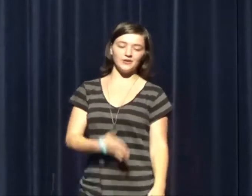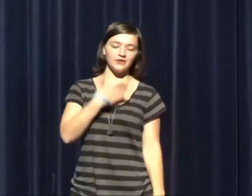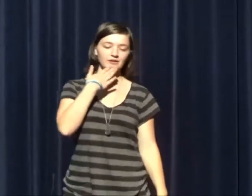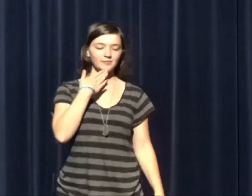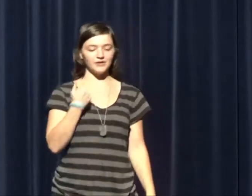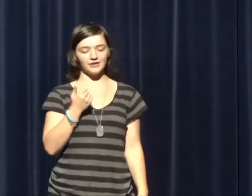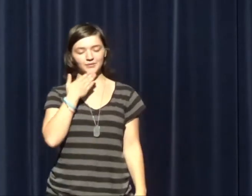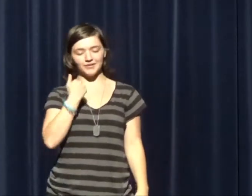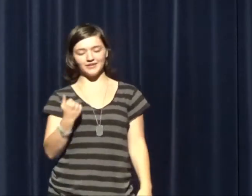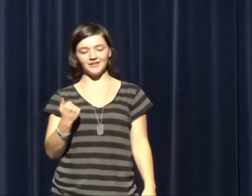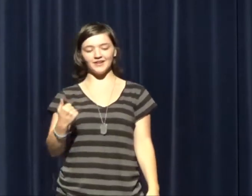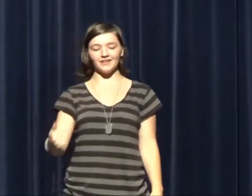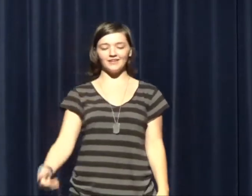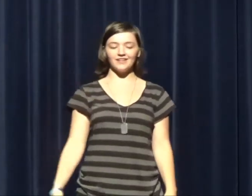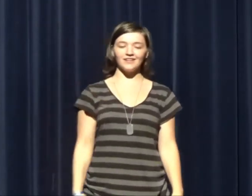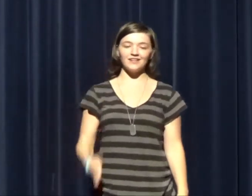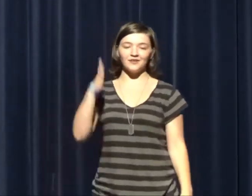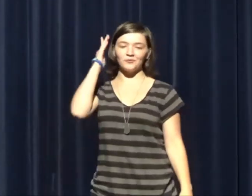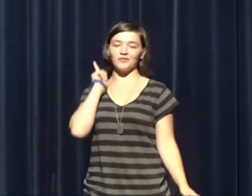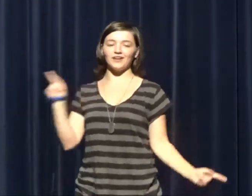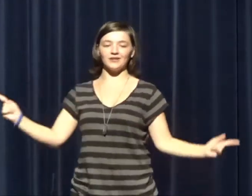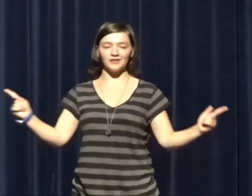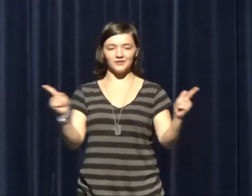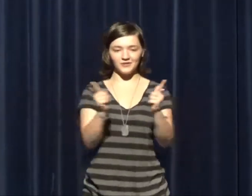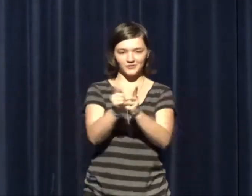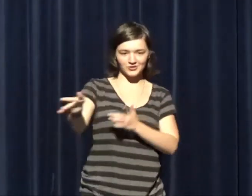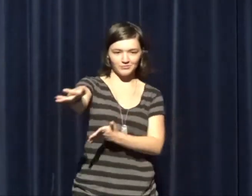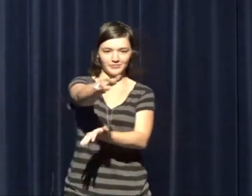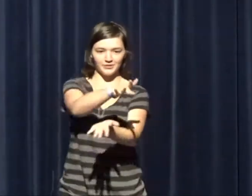Why don't you just meet